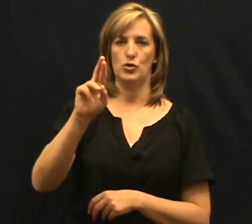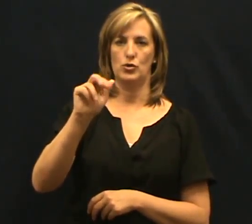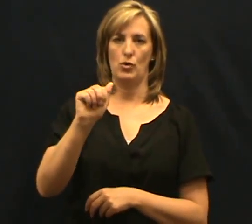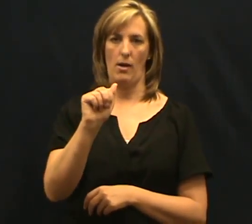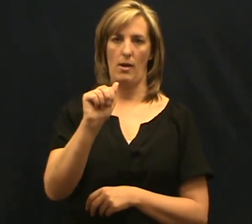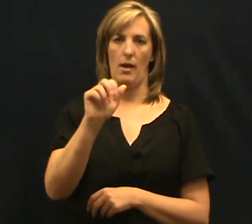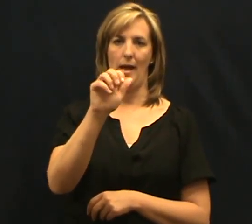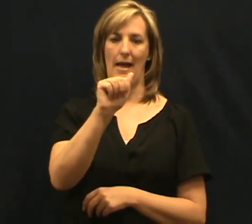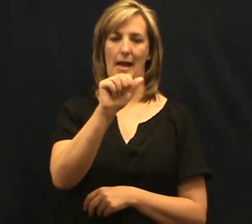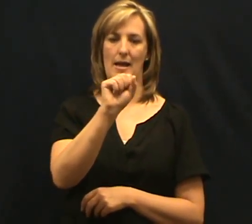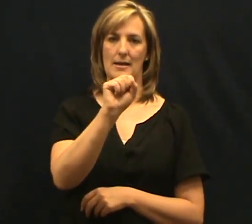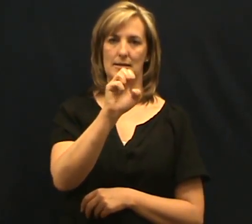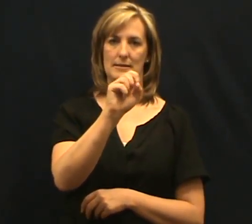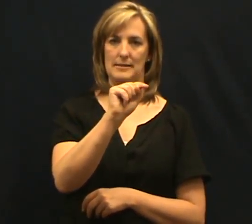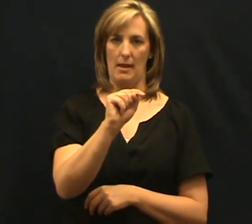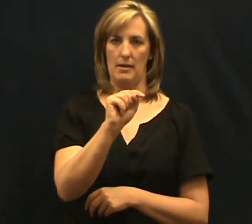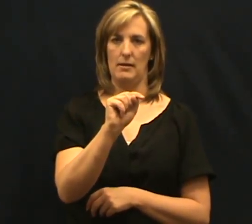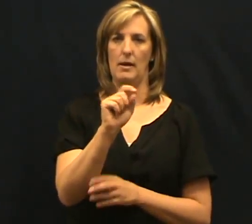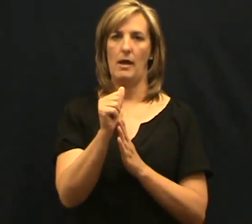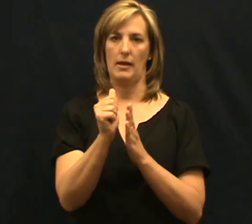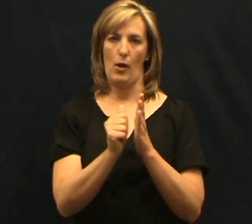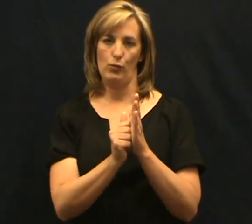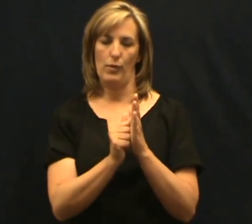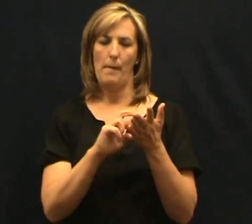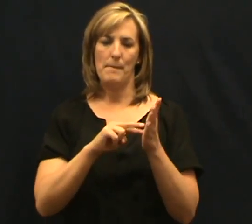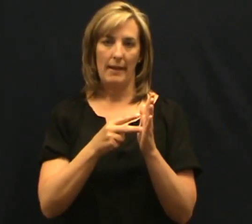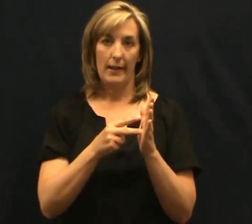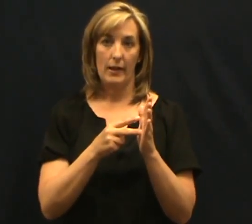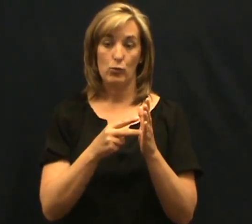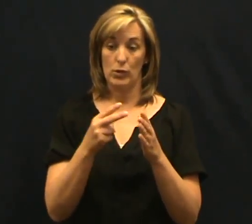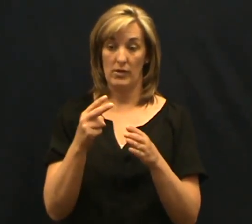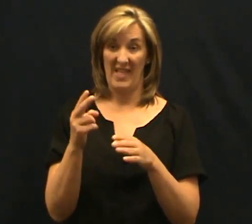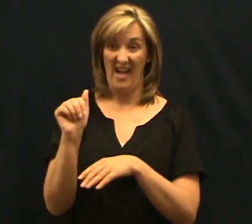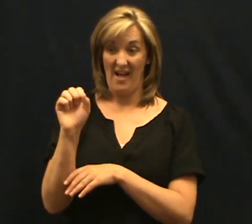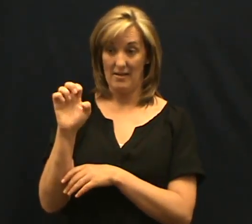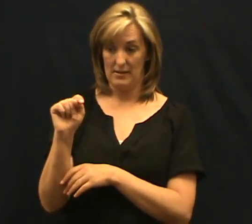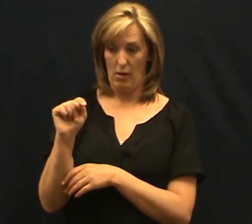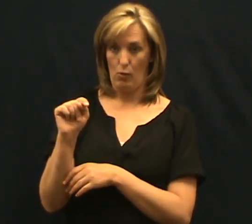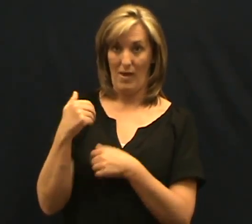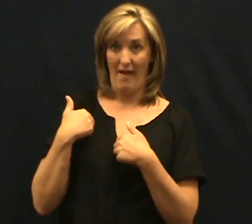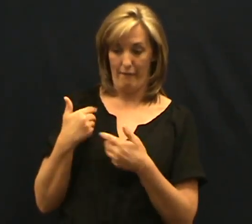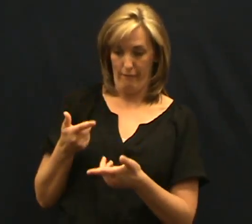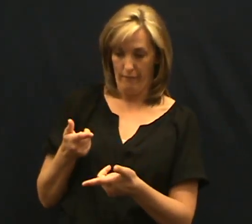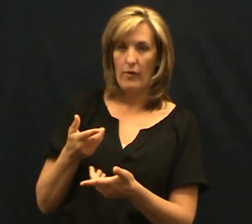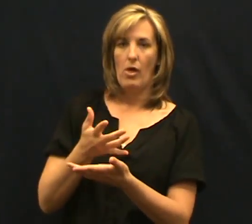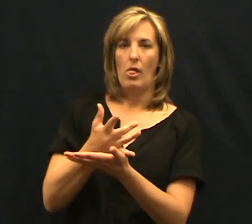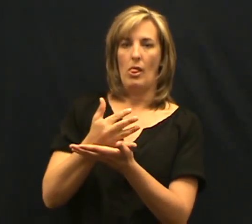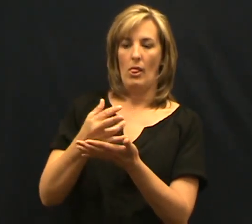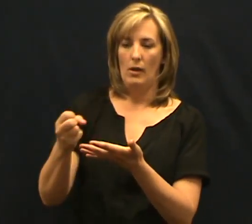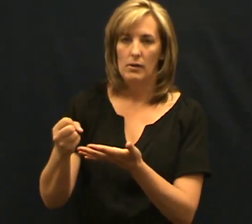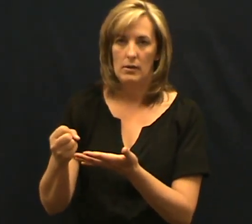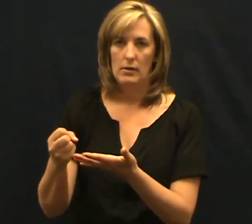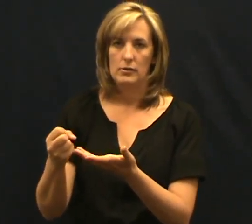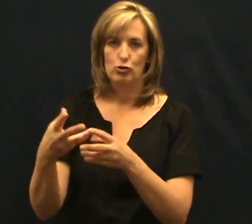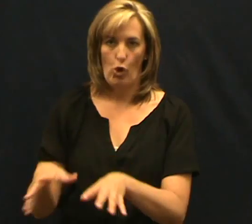we record the using up of a particular asset over time. And the other account that's